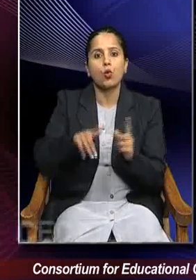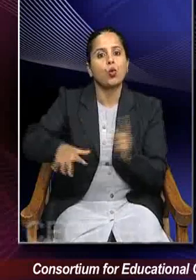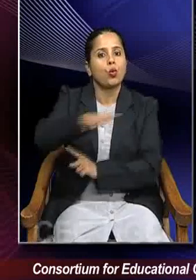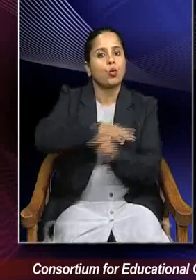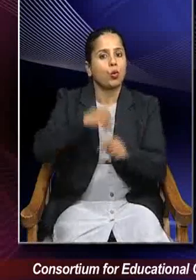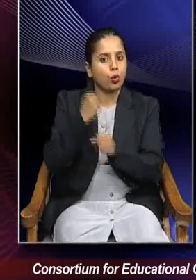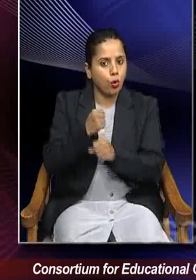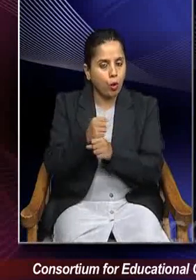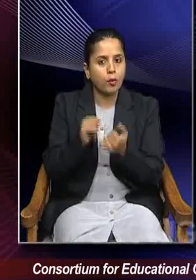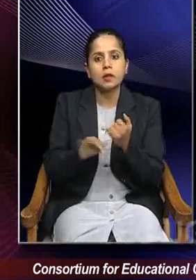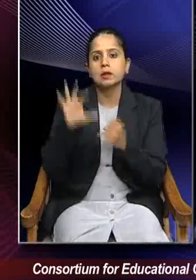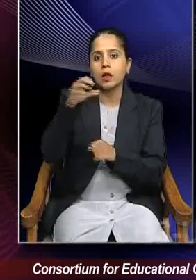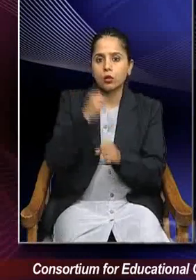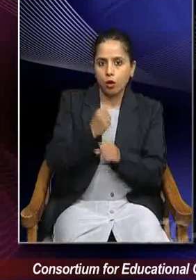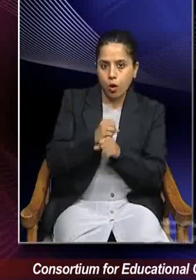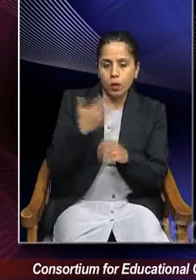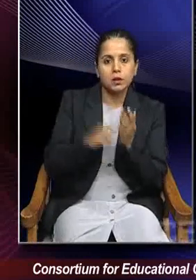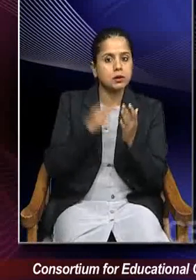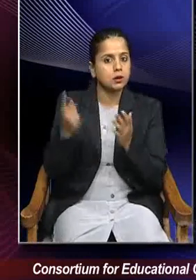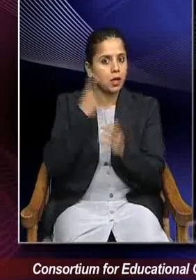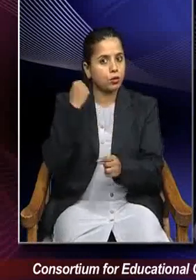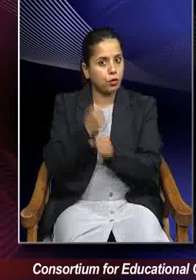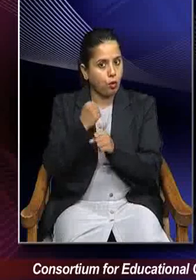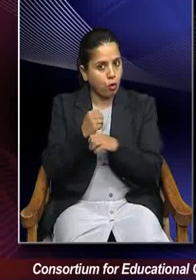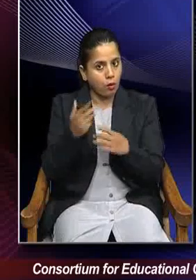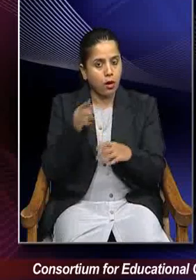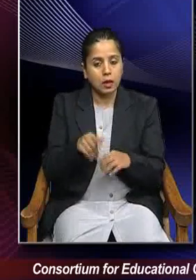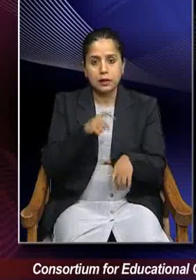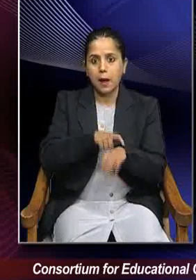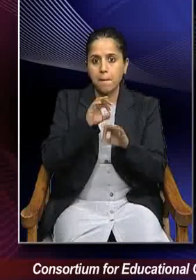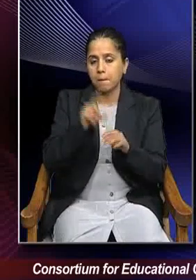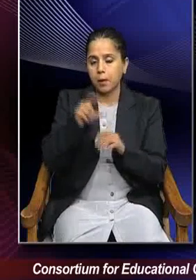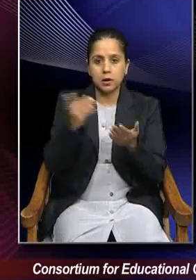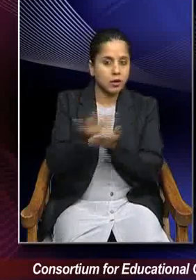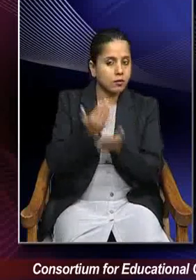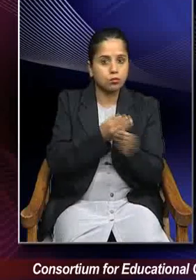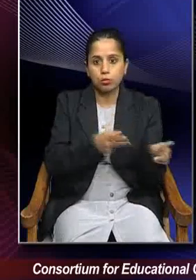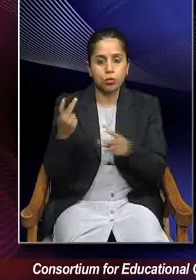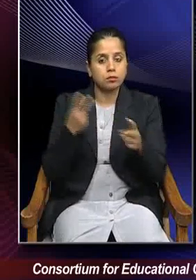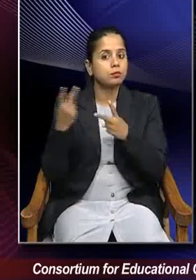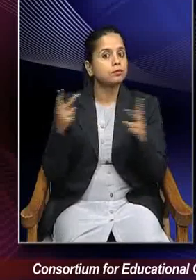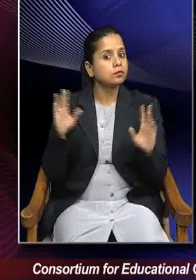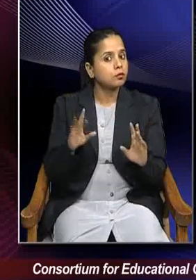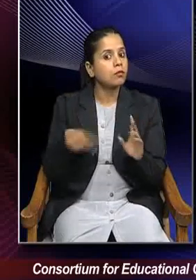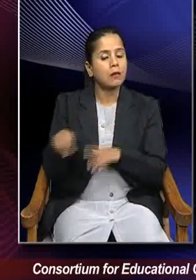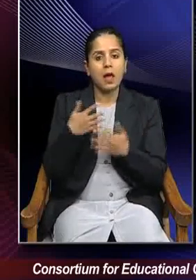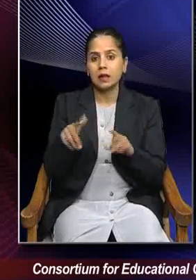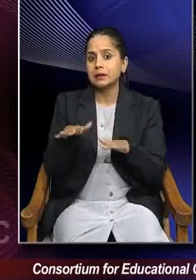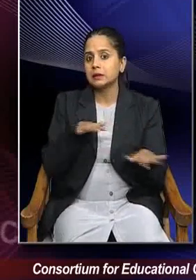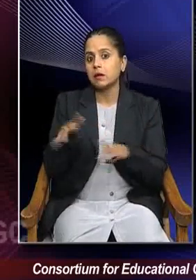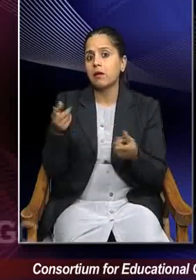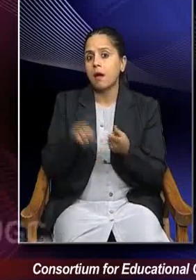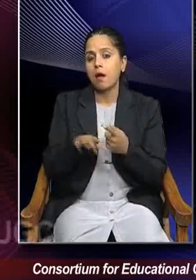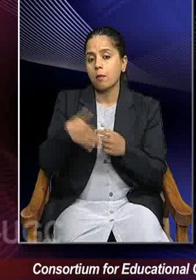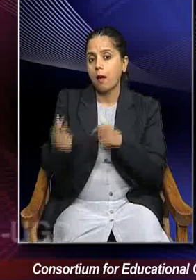government, state government and national government to timely evacuate people in the event of any disaster going to